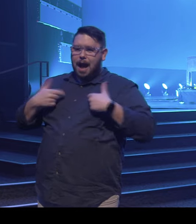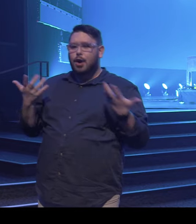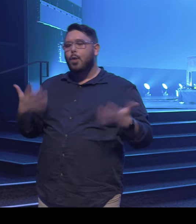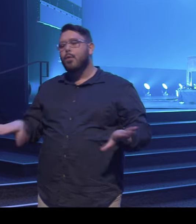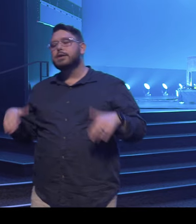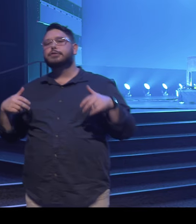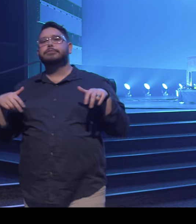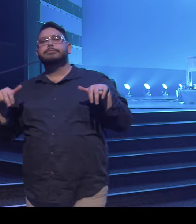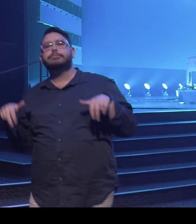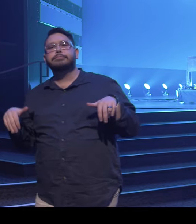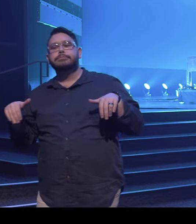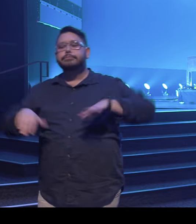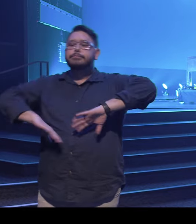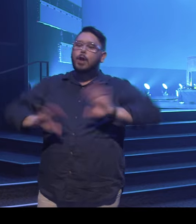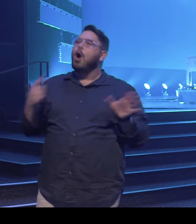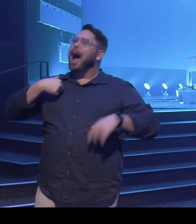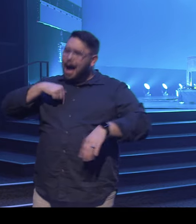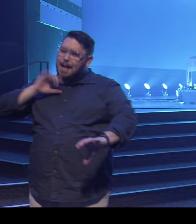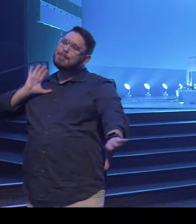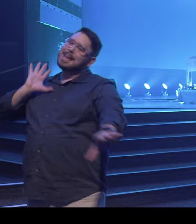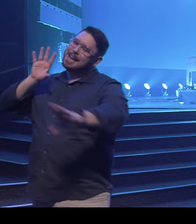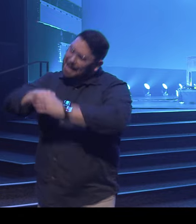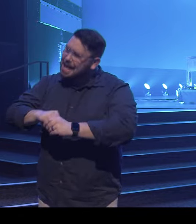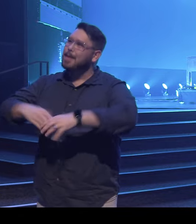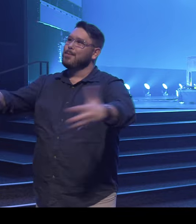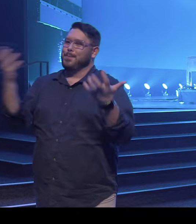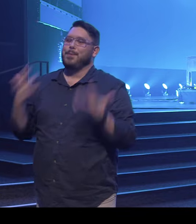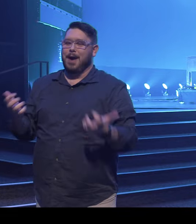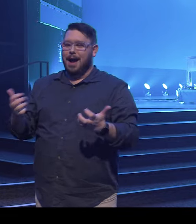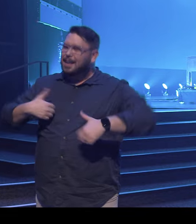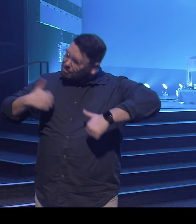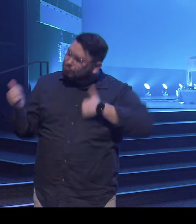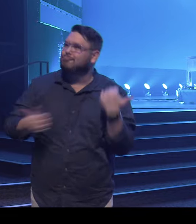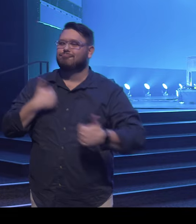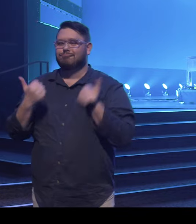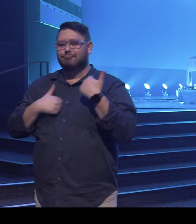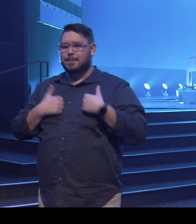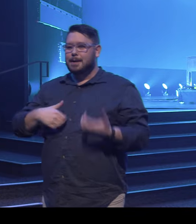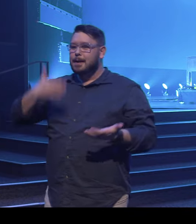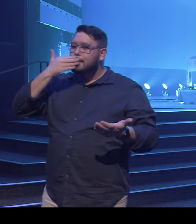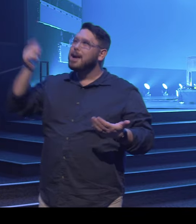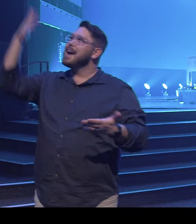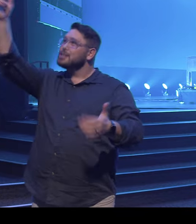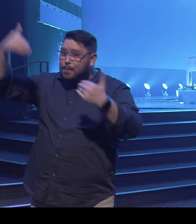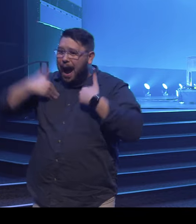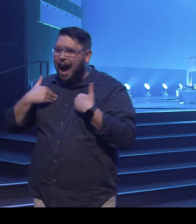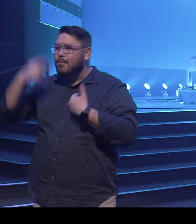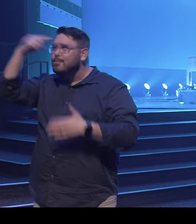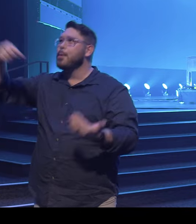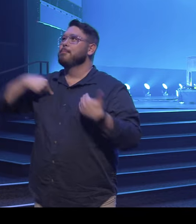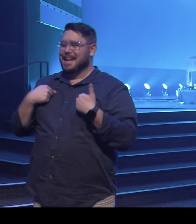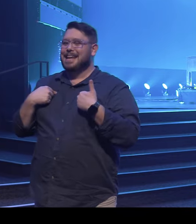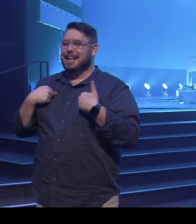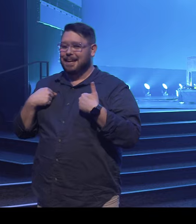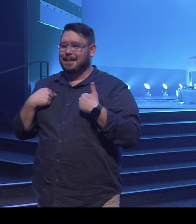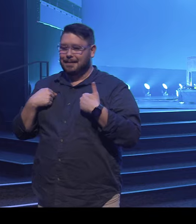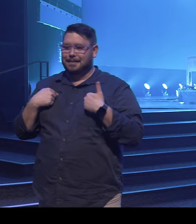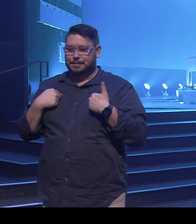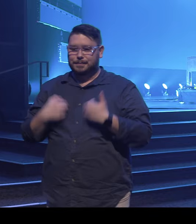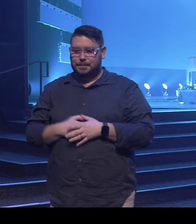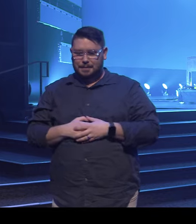and spectate life, but God, I want to participate in the very best that you have for me." And so, like this